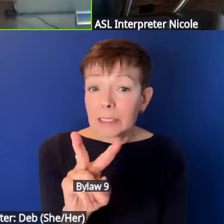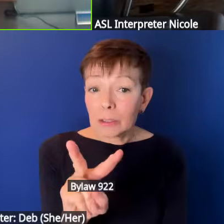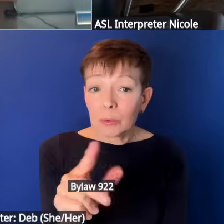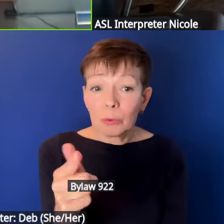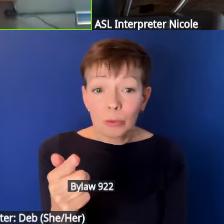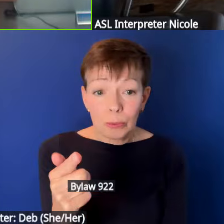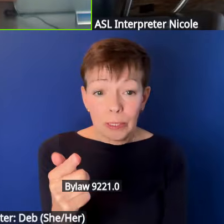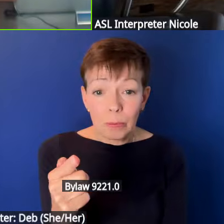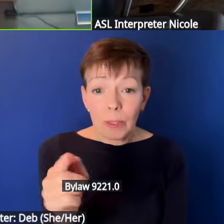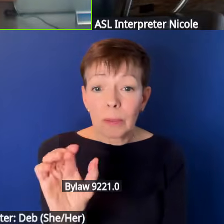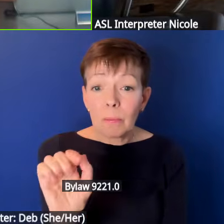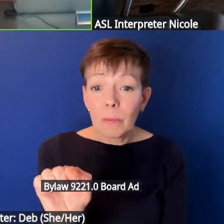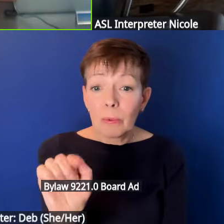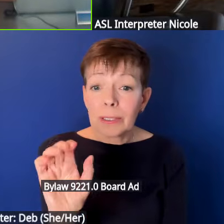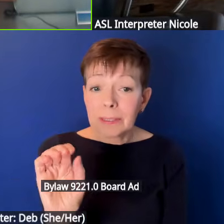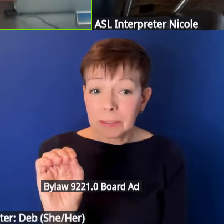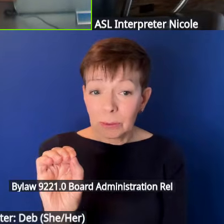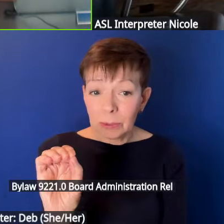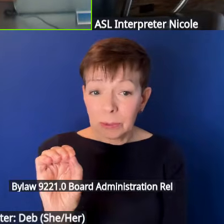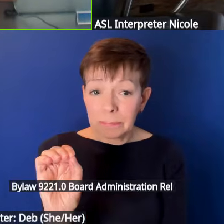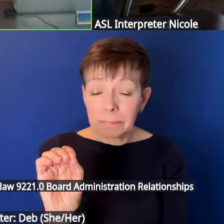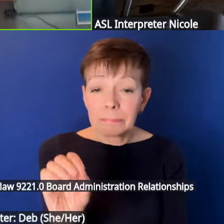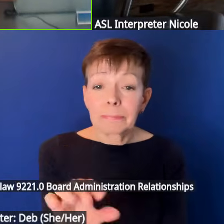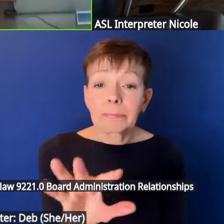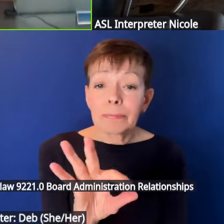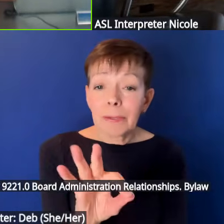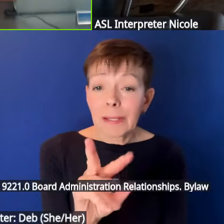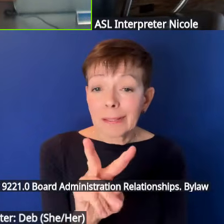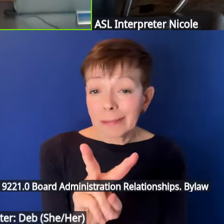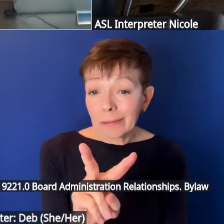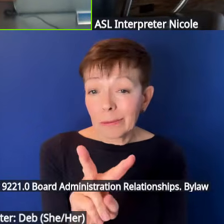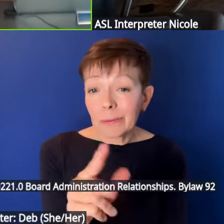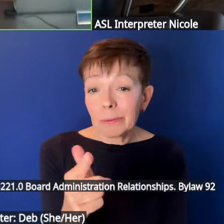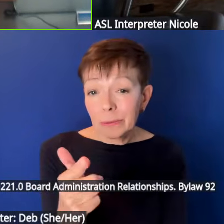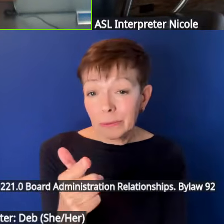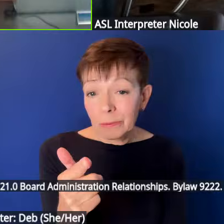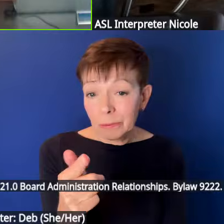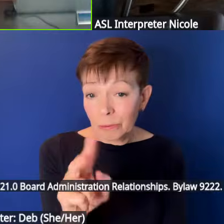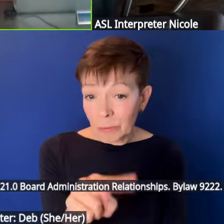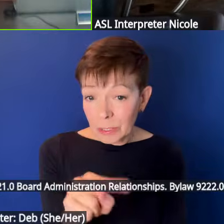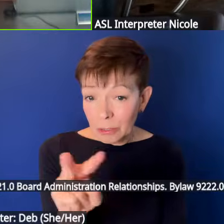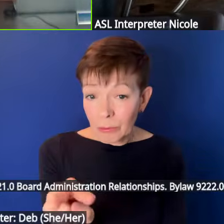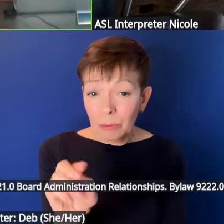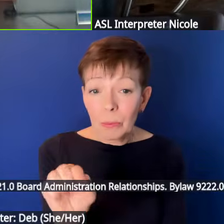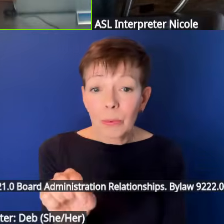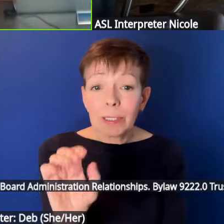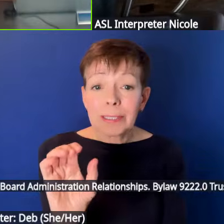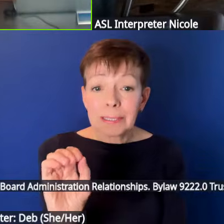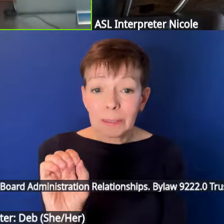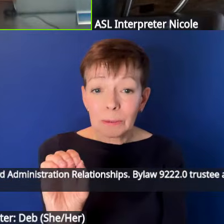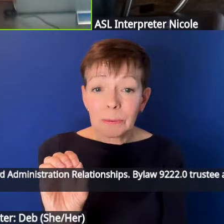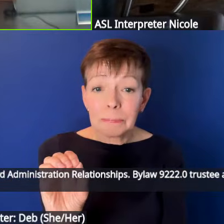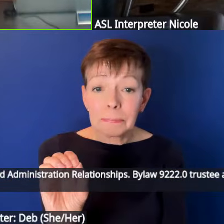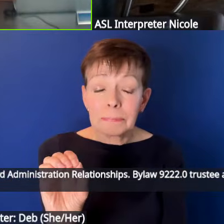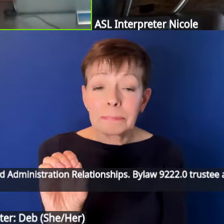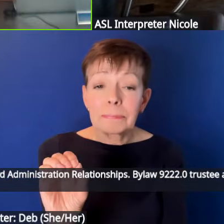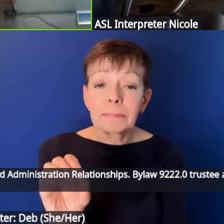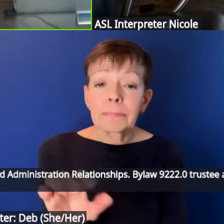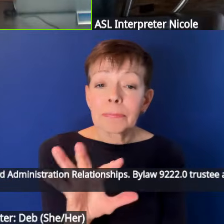9221.0 board administration relationships, bylaw 9222.0 trustee access to information,